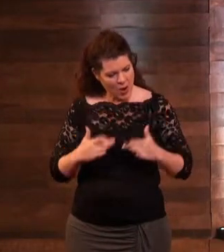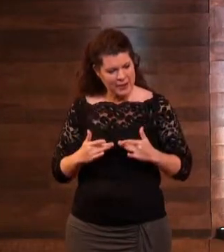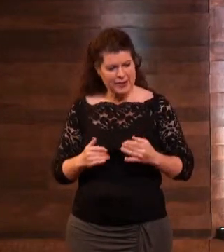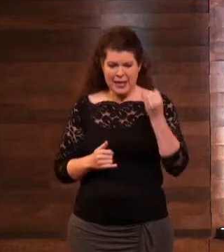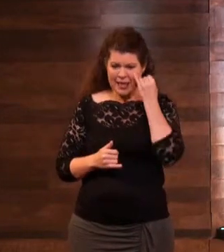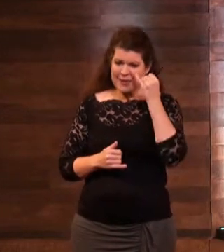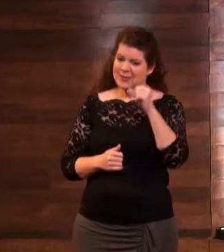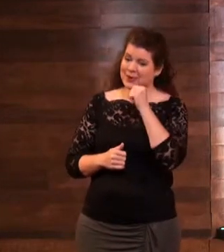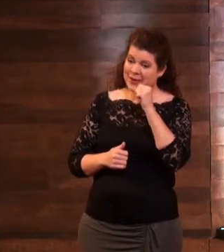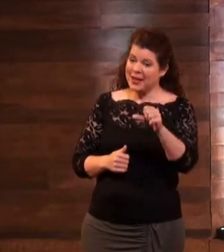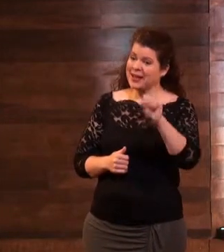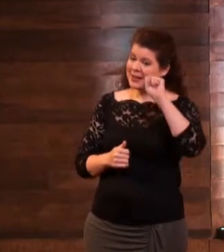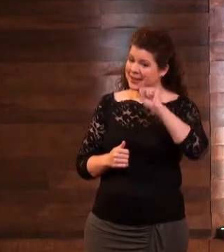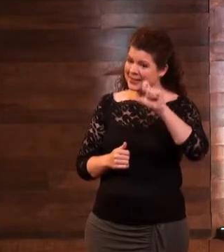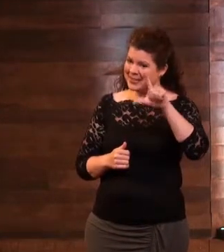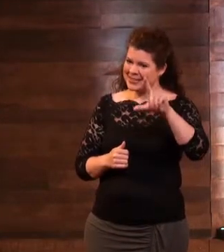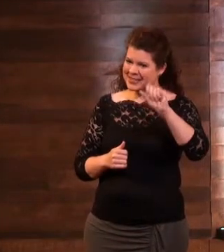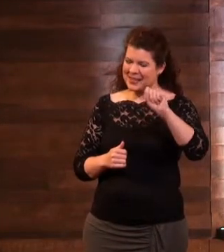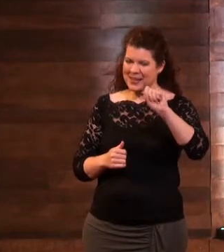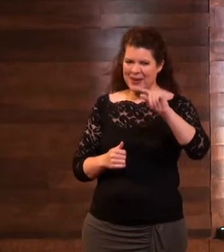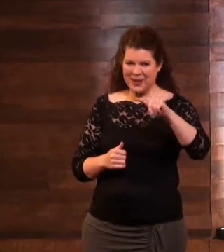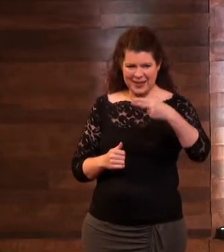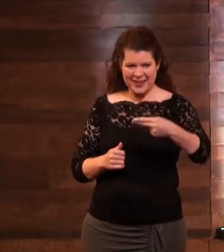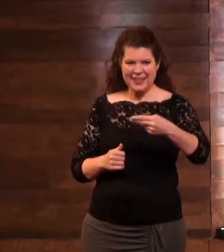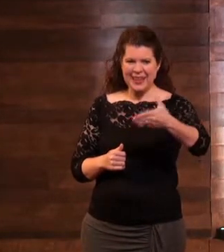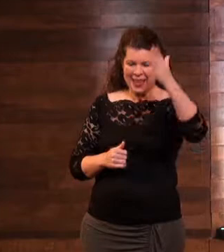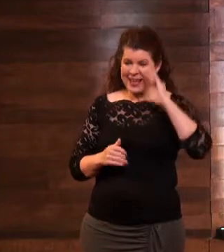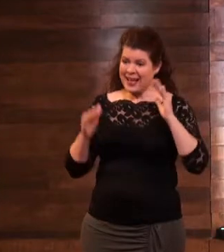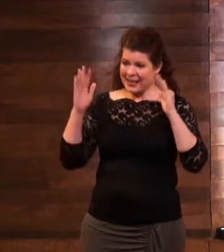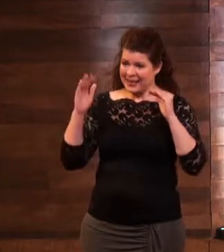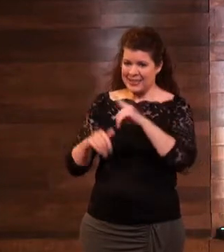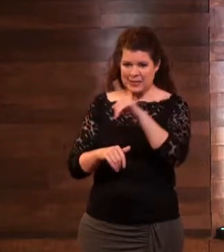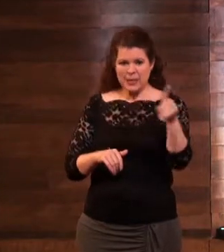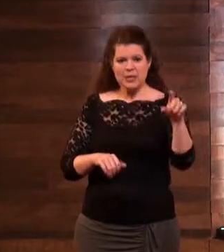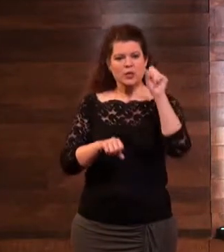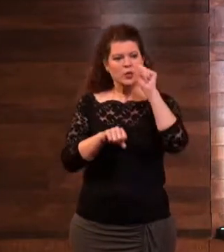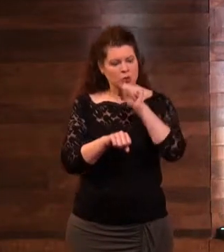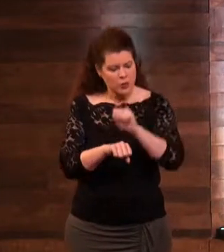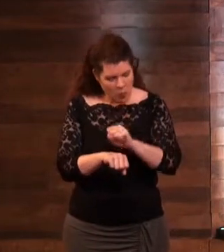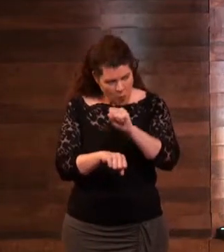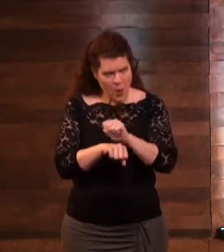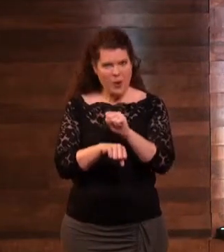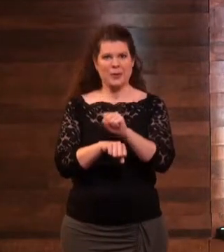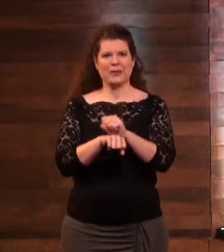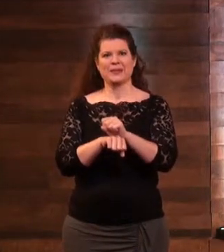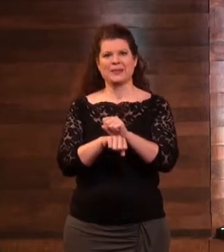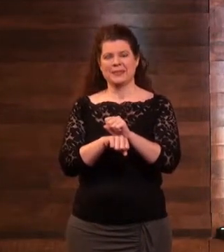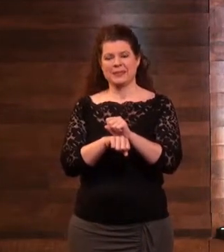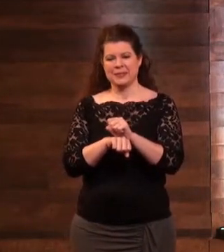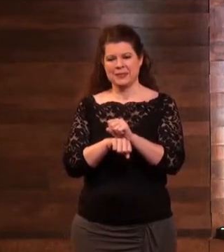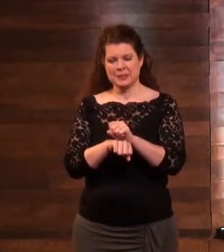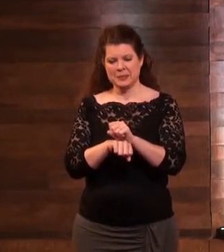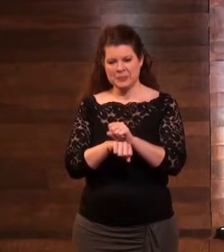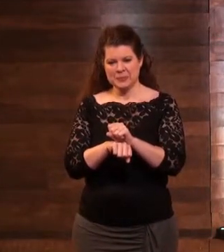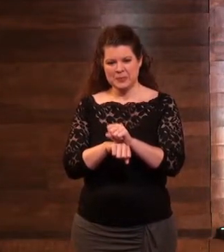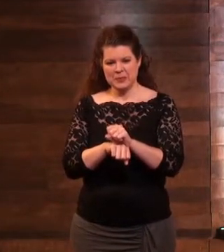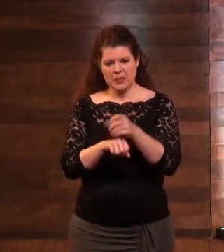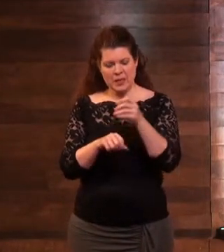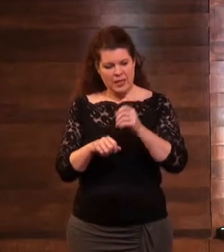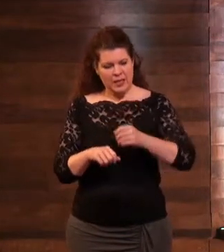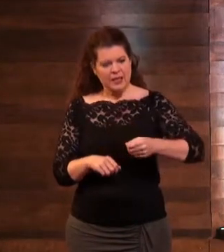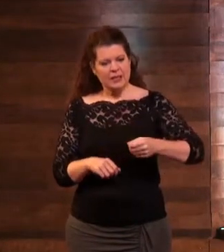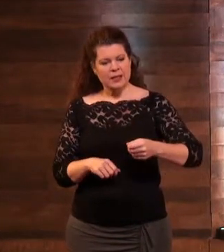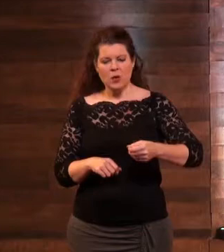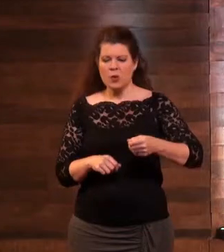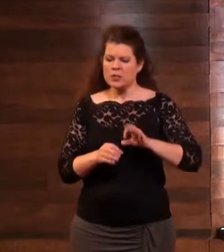a sloth, God expects you to put a lot more energy into your work. Furthermore, what's important to God about our work is generally